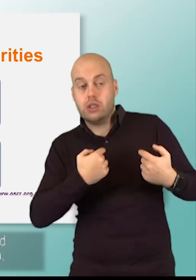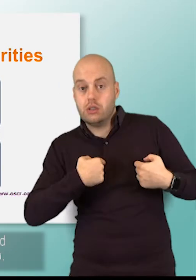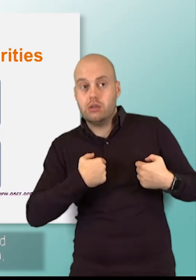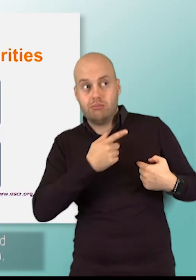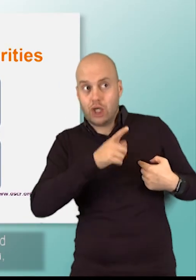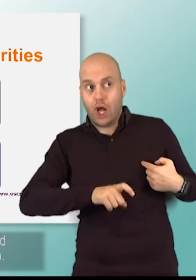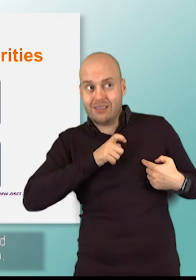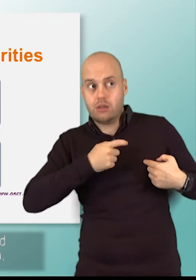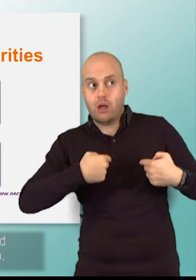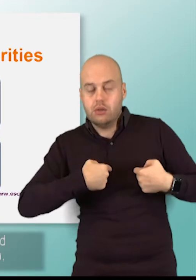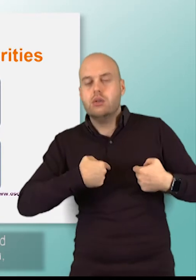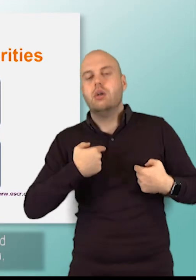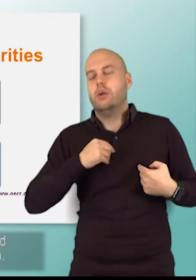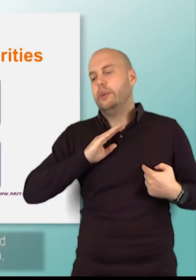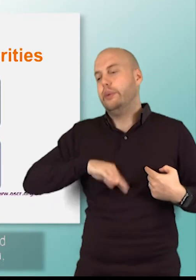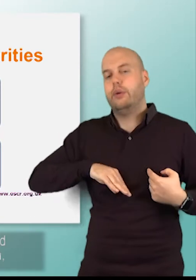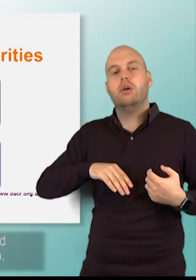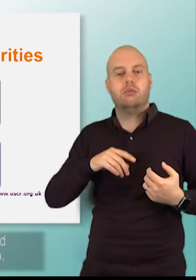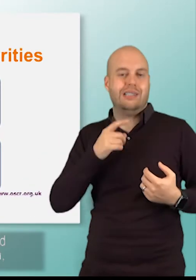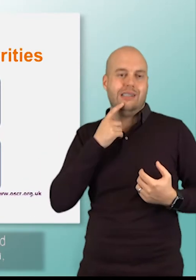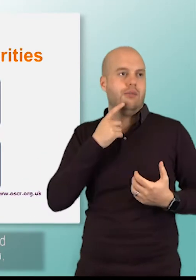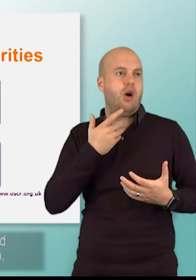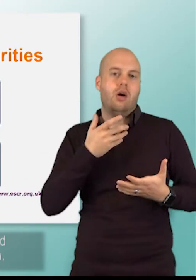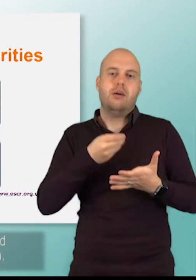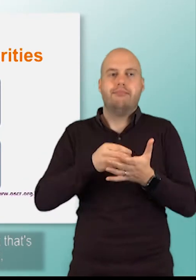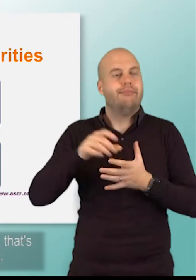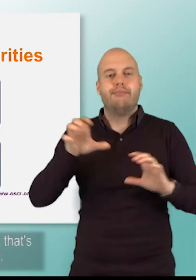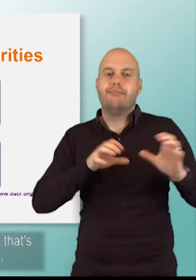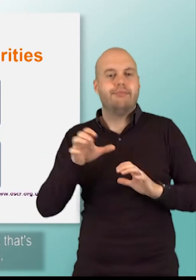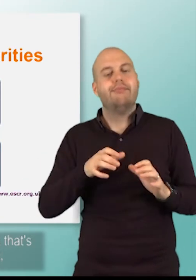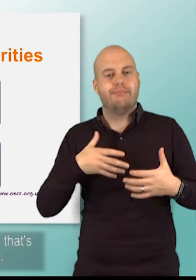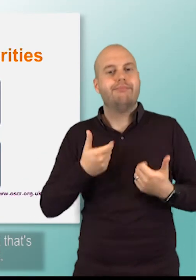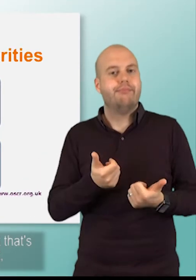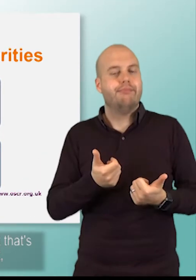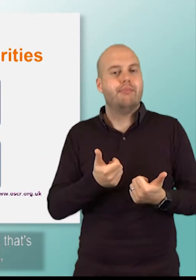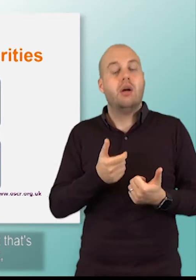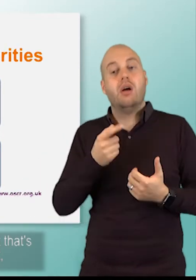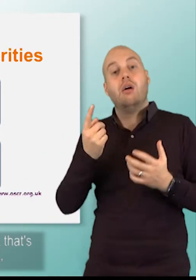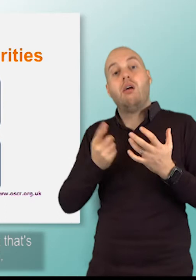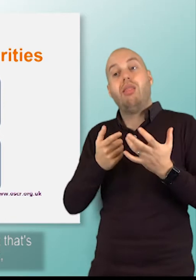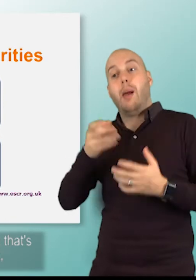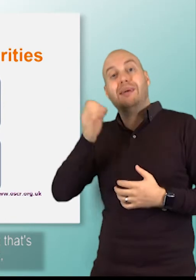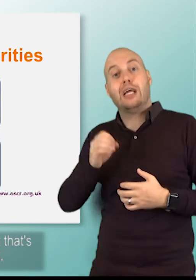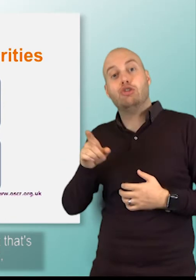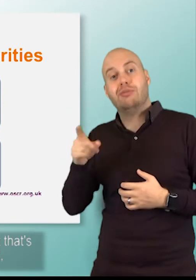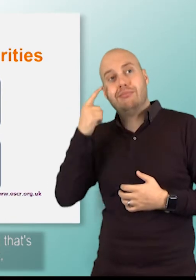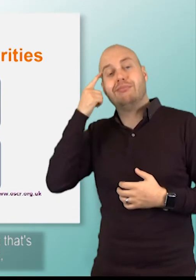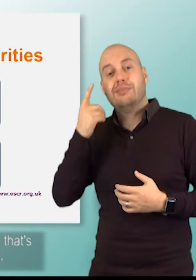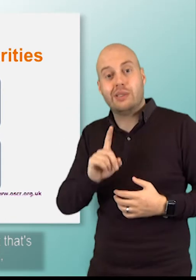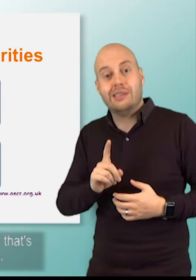and confidence is important in terms of that donation. Worries me what the other 19% think,